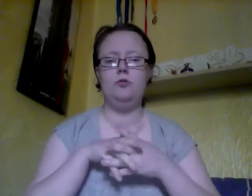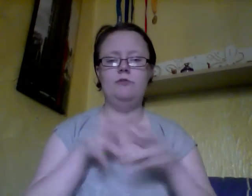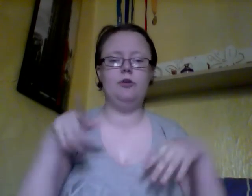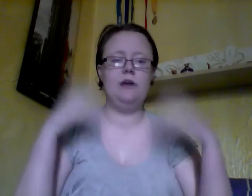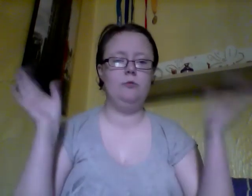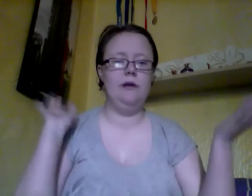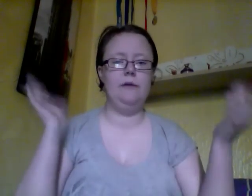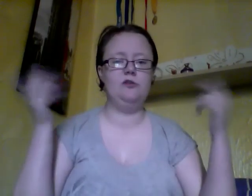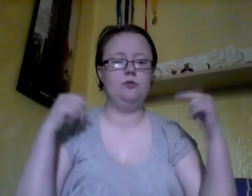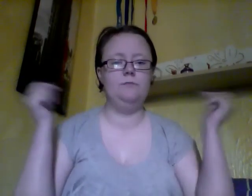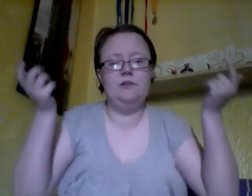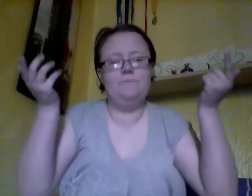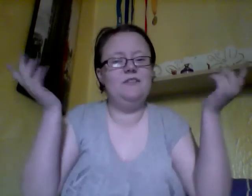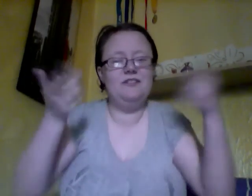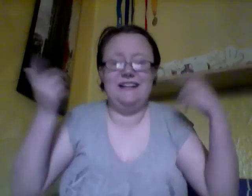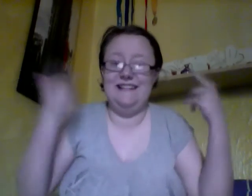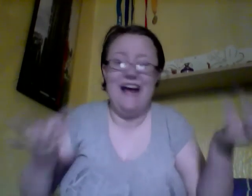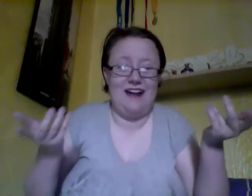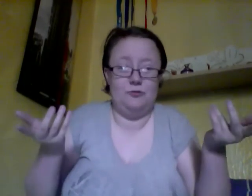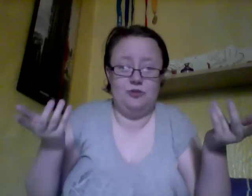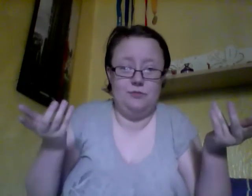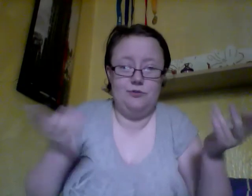they've not killed Mary, so, you know, they're not sticking that close to the books.